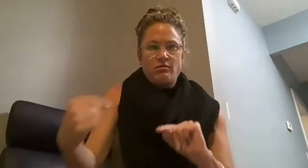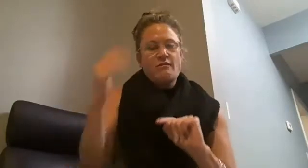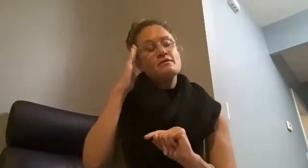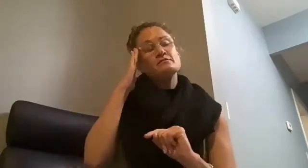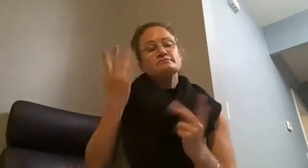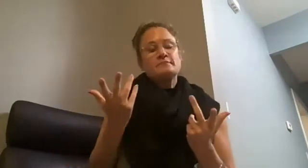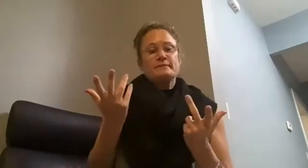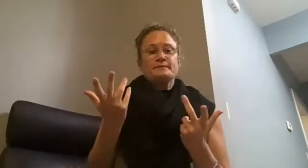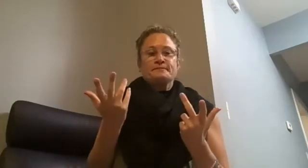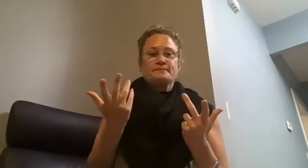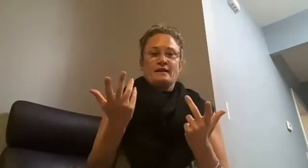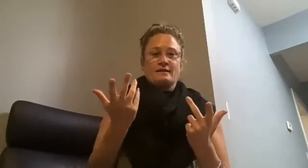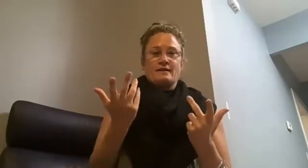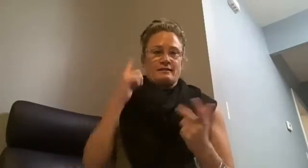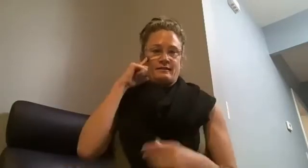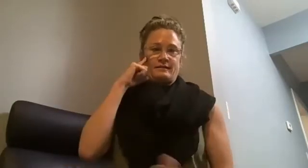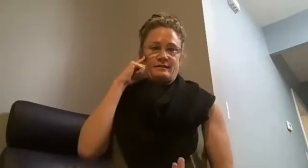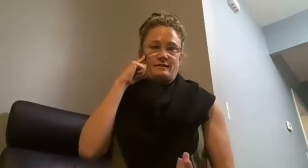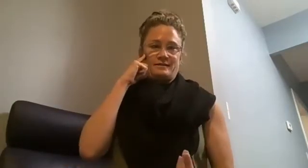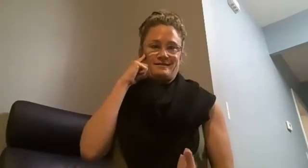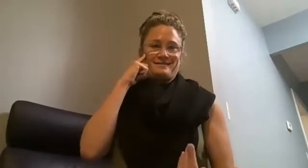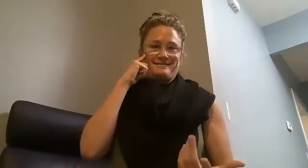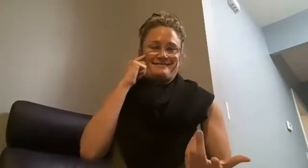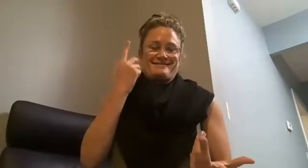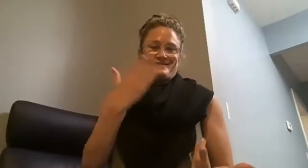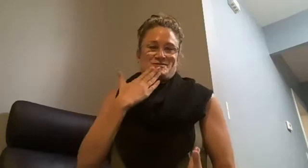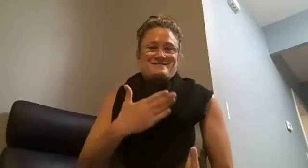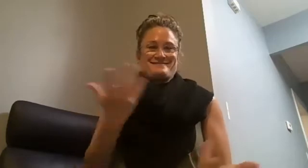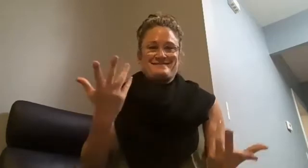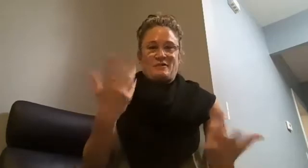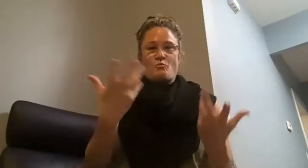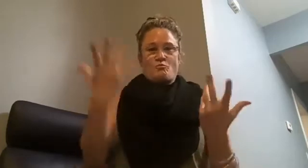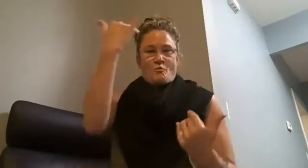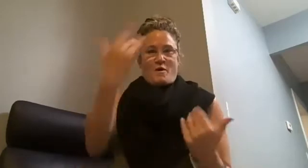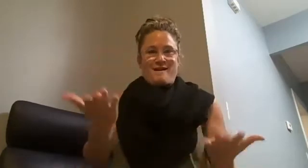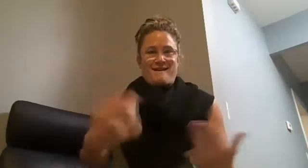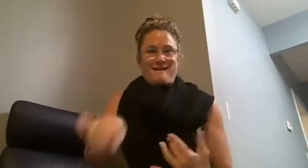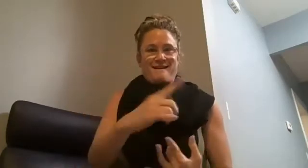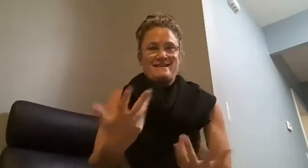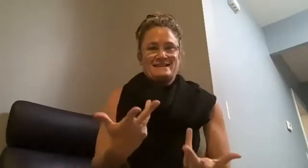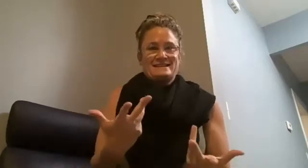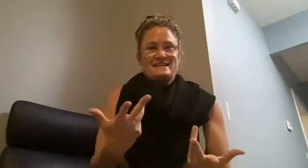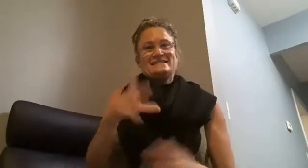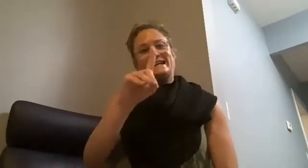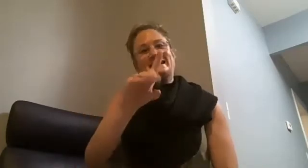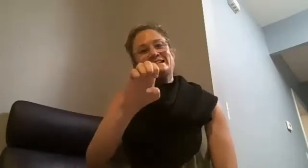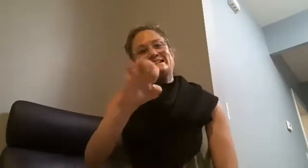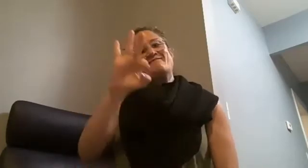is one thing that I do think that uniquely qualifies us for this thing, and that's actually more of a defect, which is the alcoholic trait of being